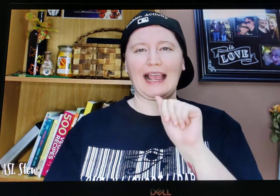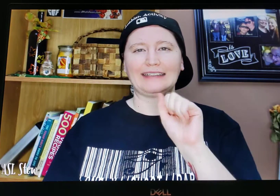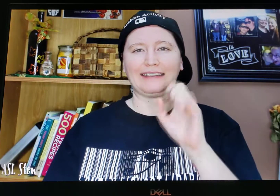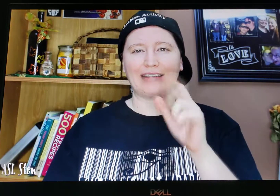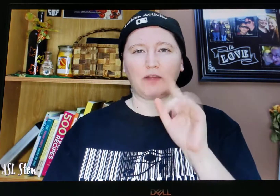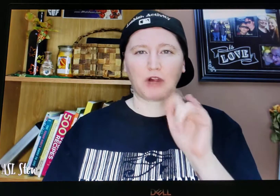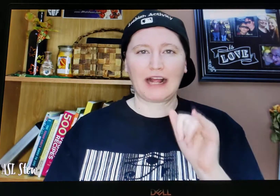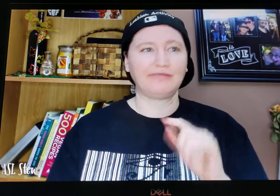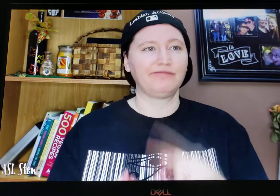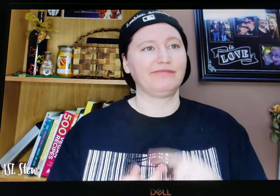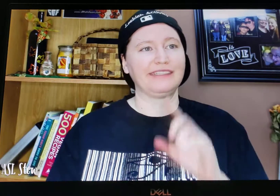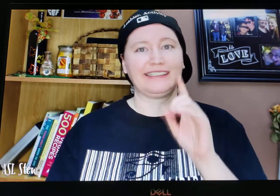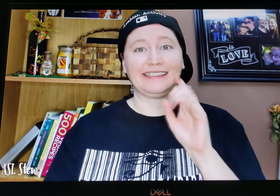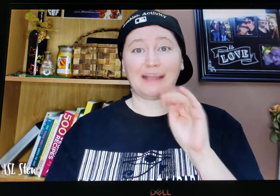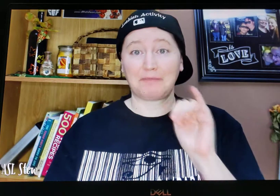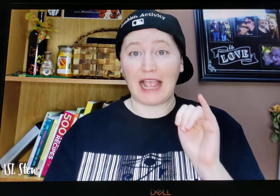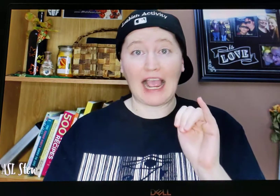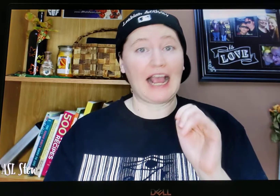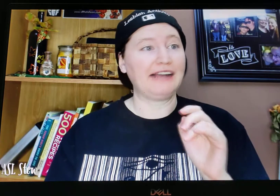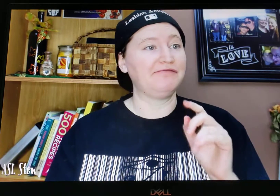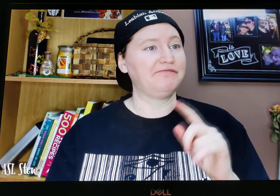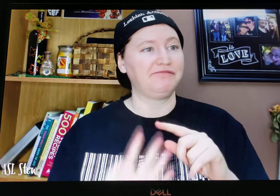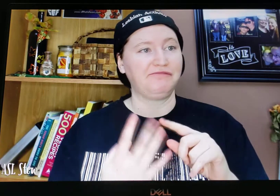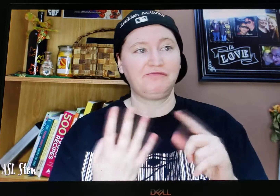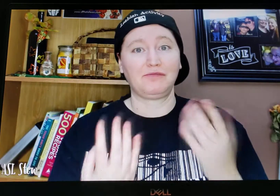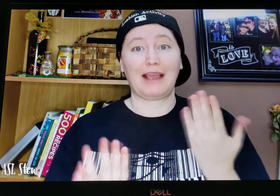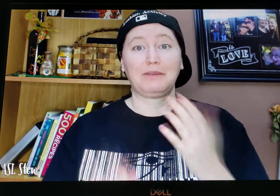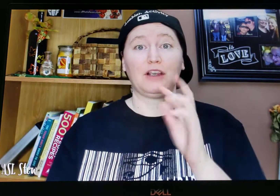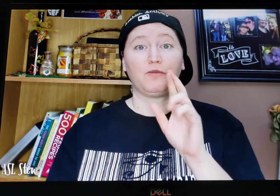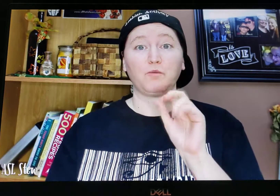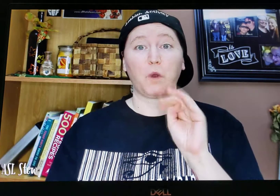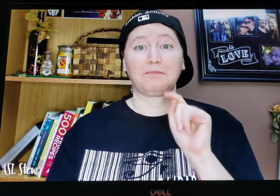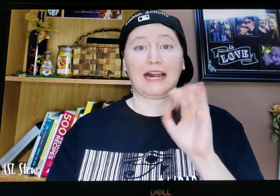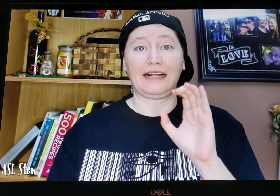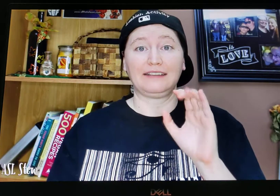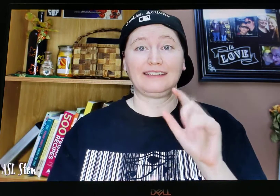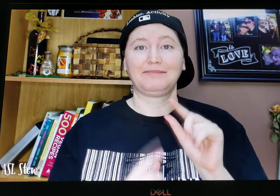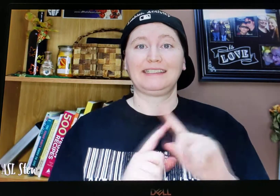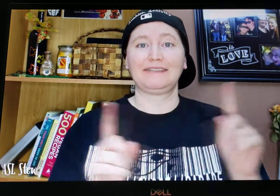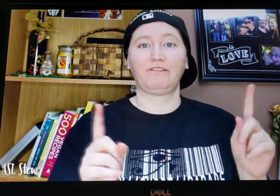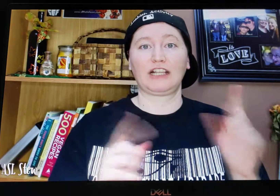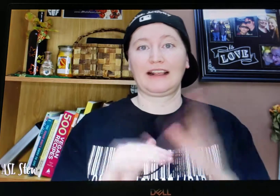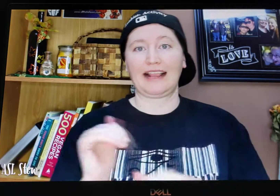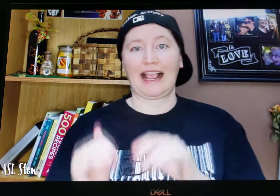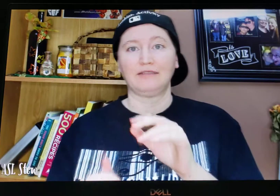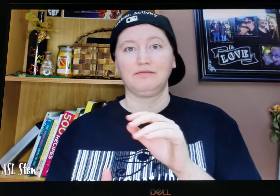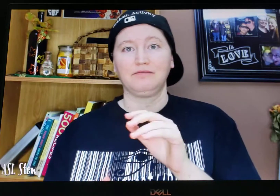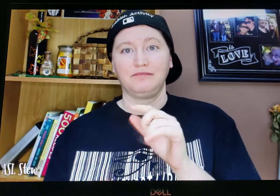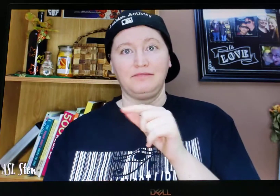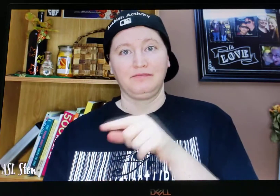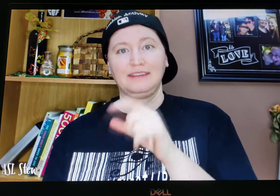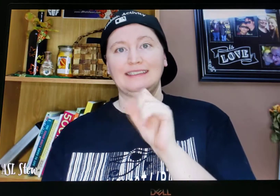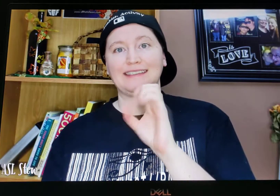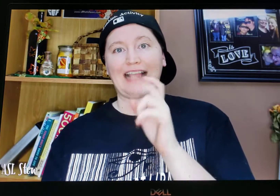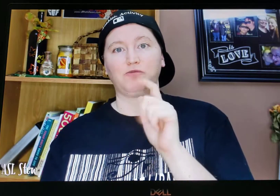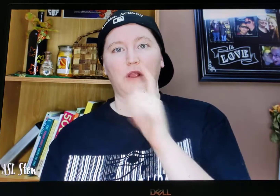like semi-romantic, which is different from